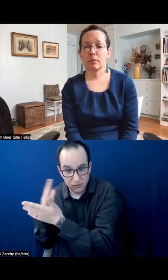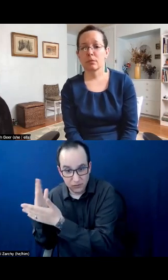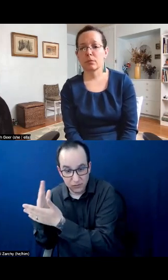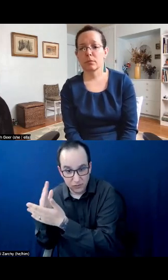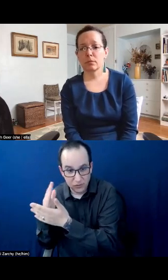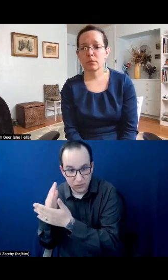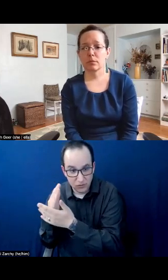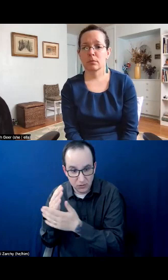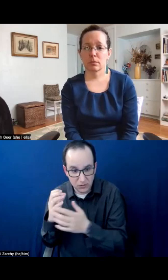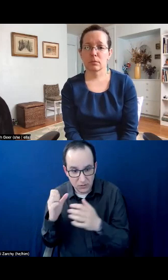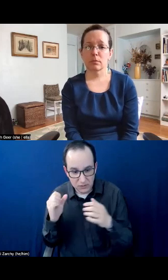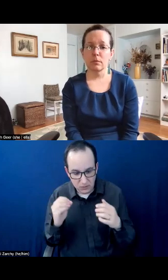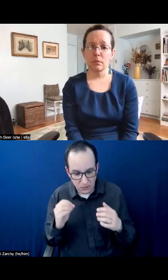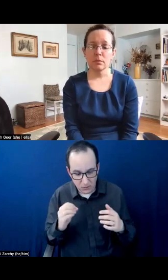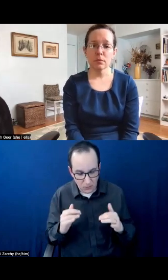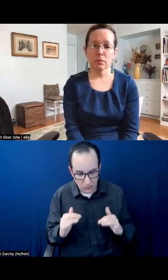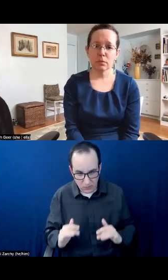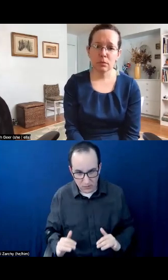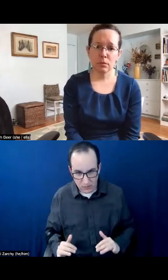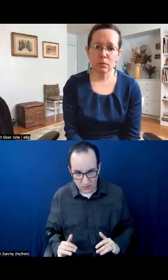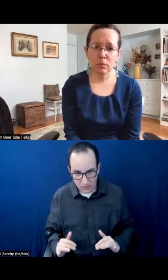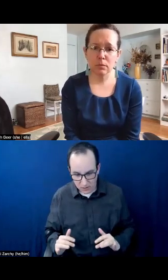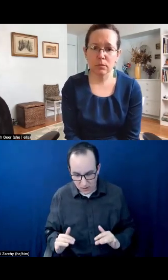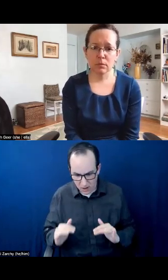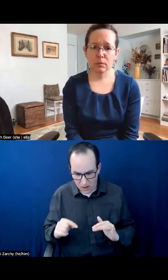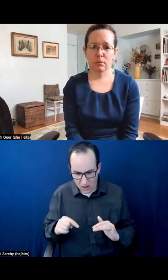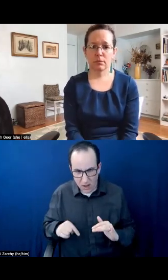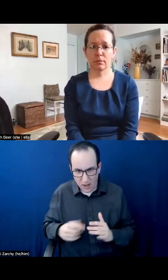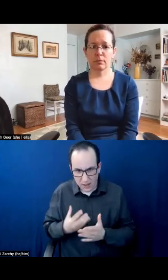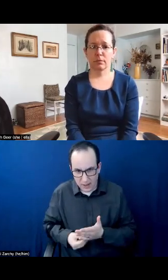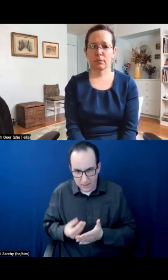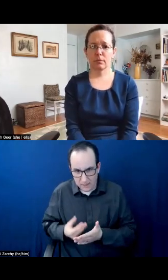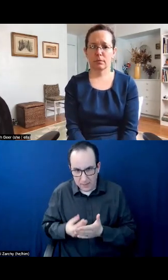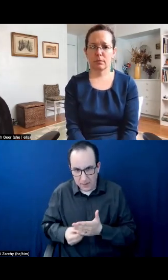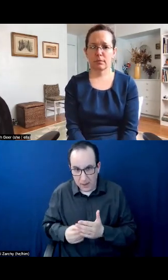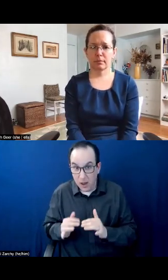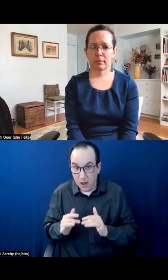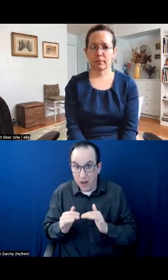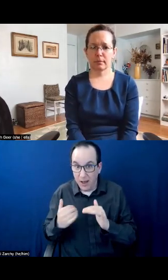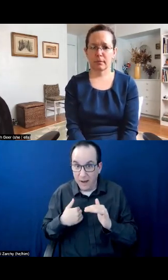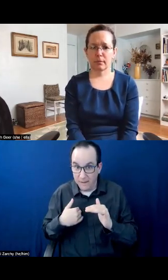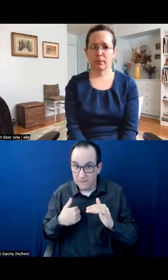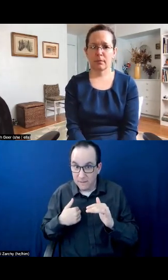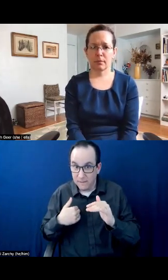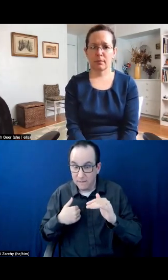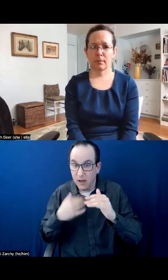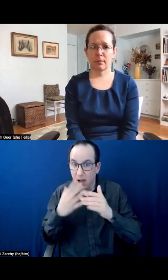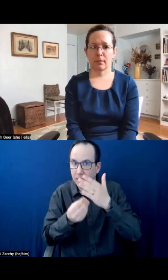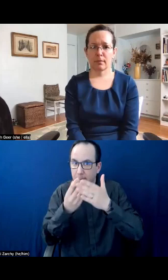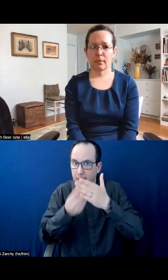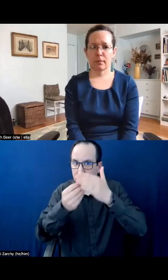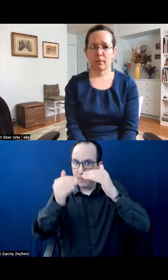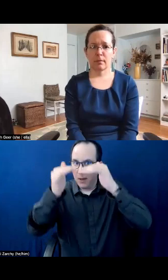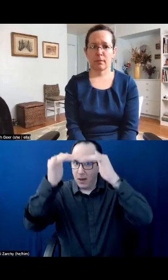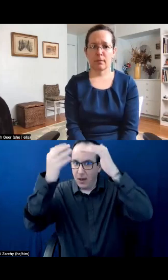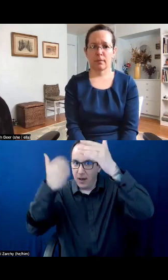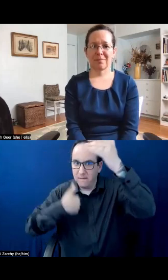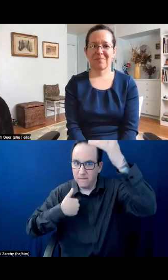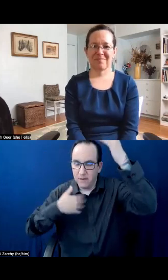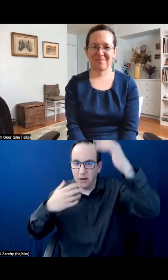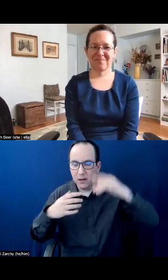may have higher level skills from the current age. So there's some type of gap in